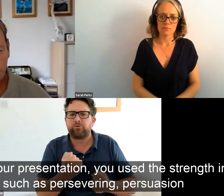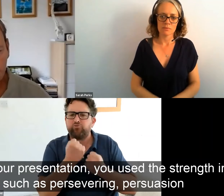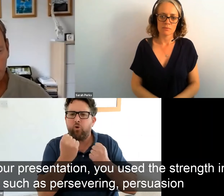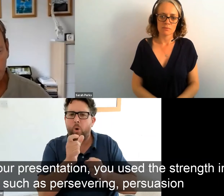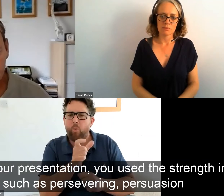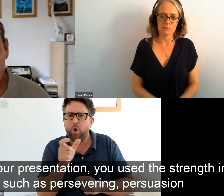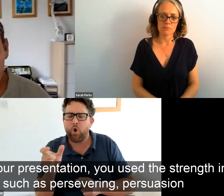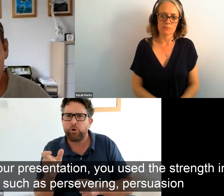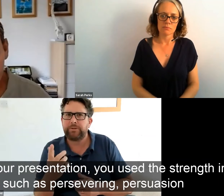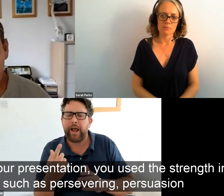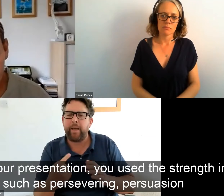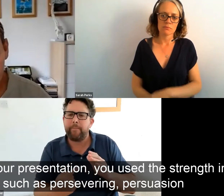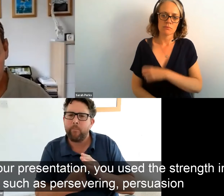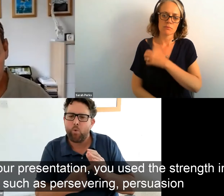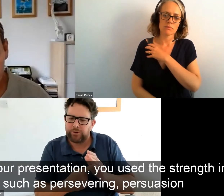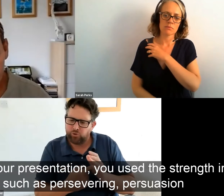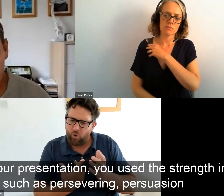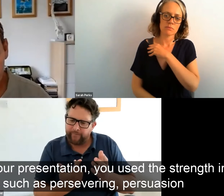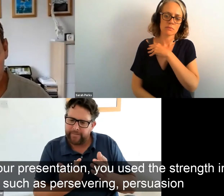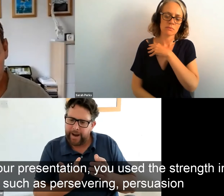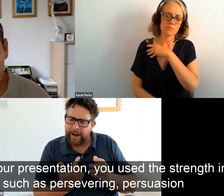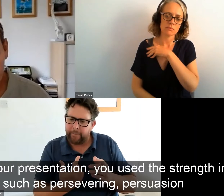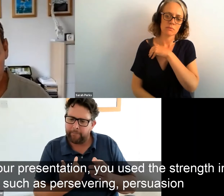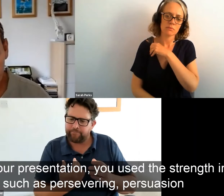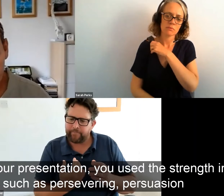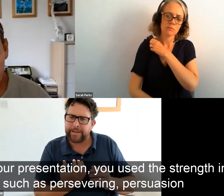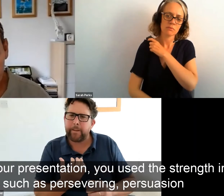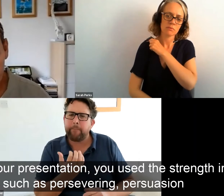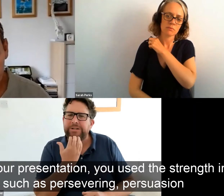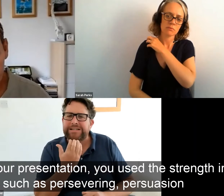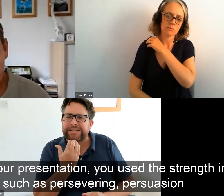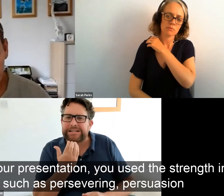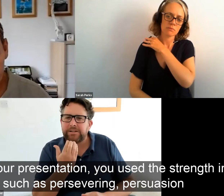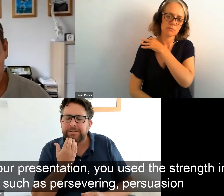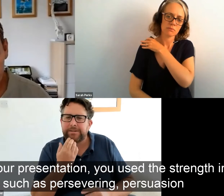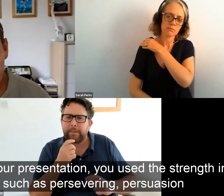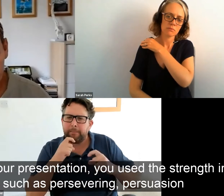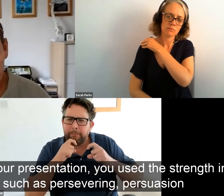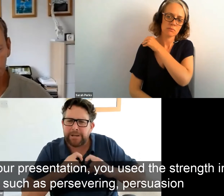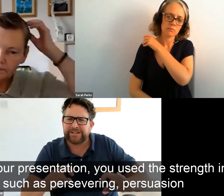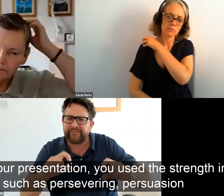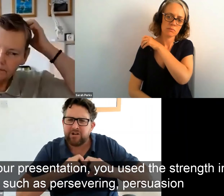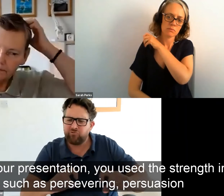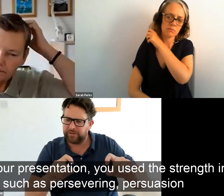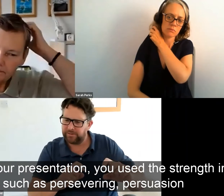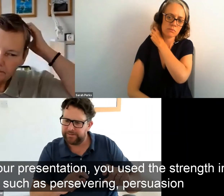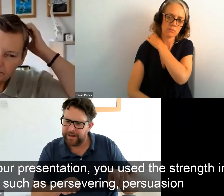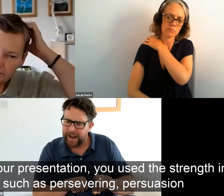Throughout your presentation, you used the strength in words such as